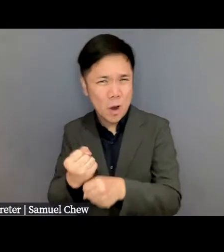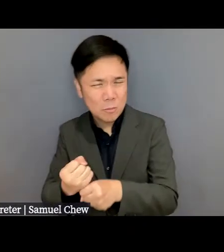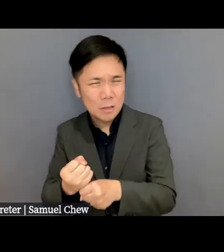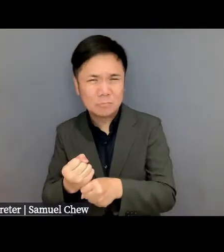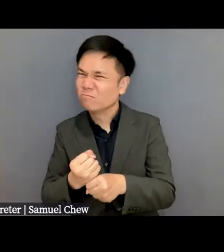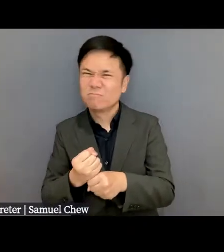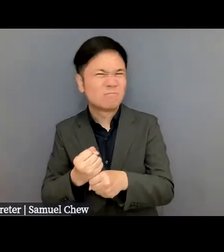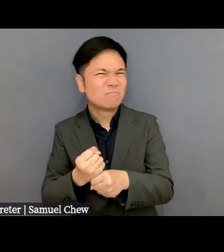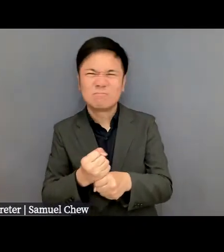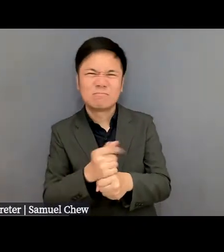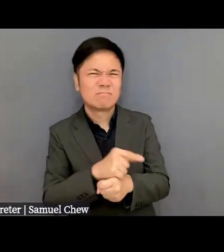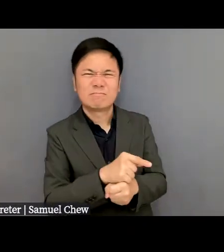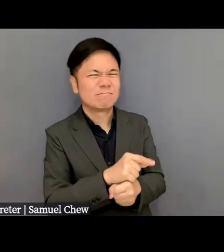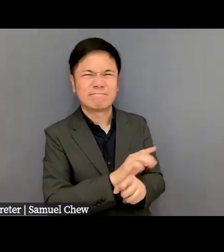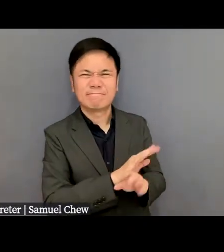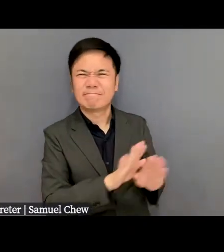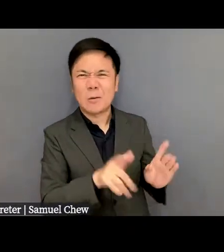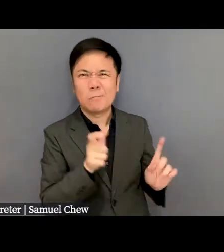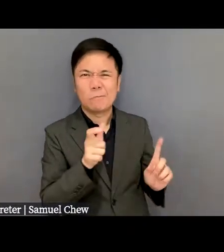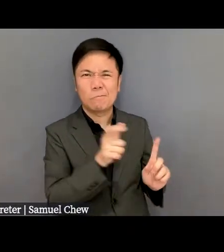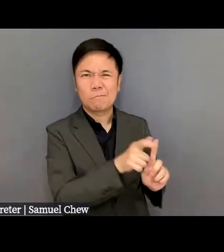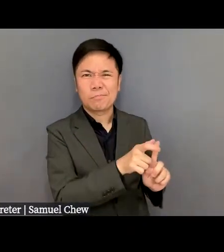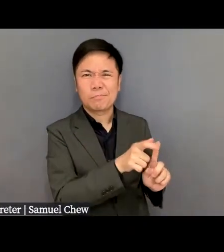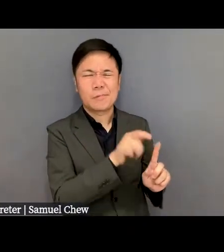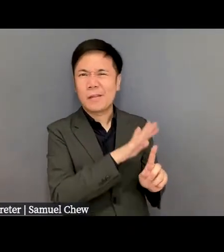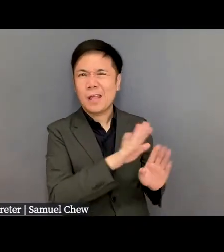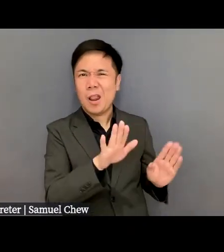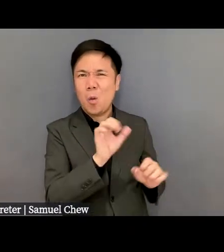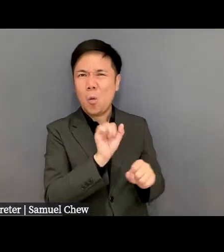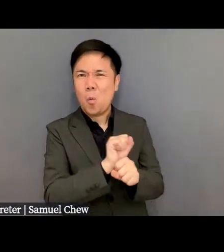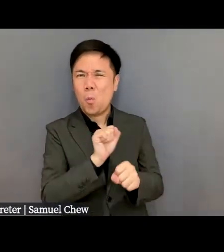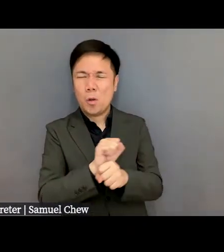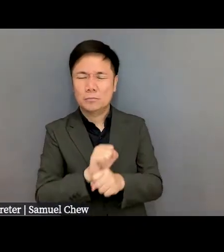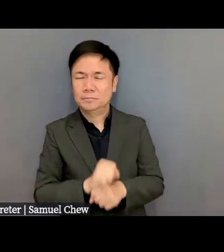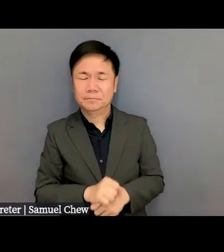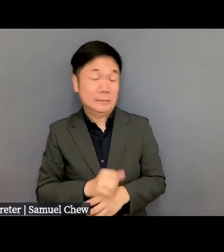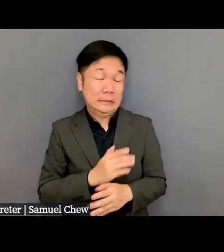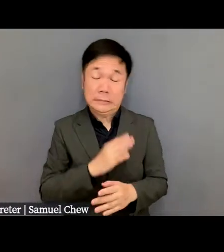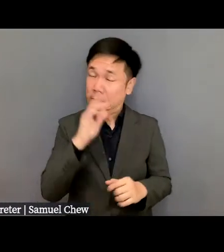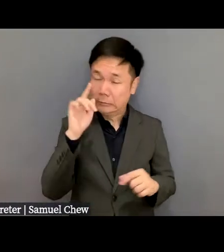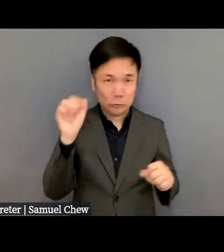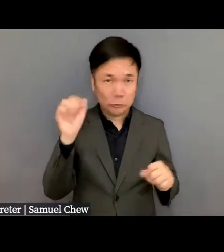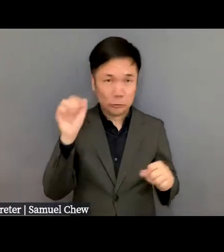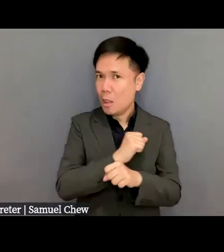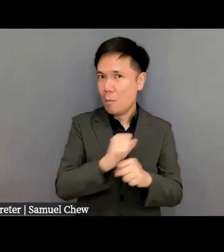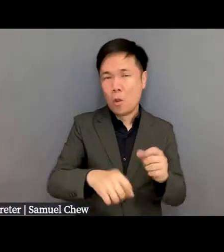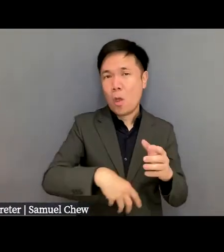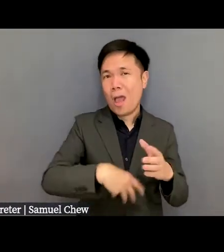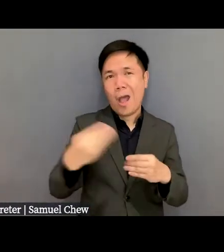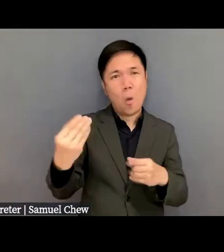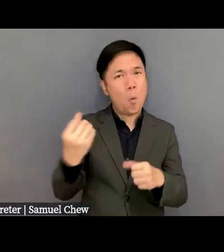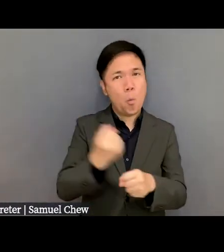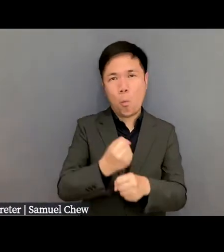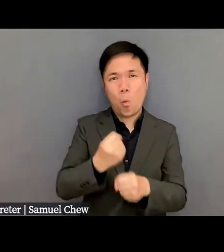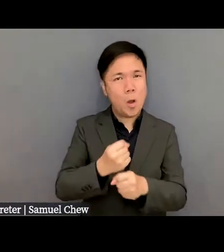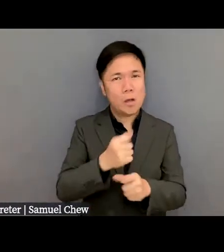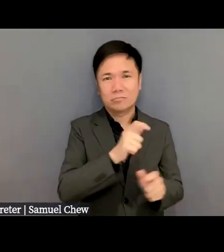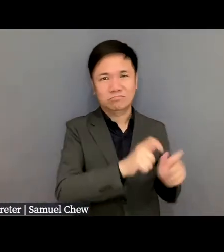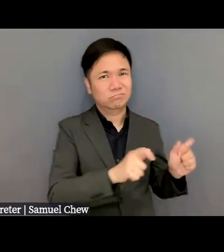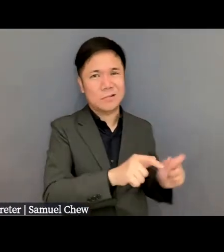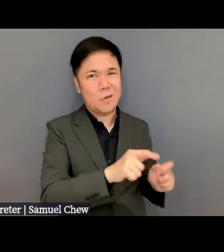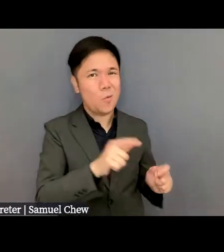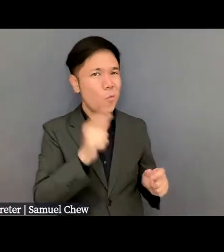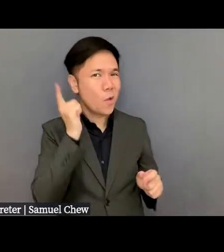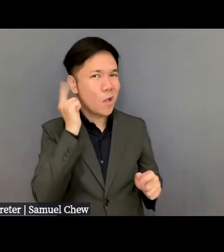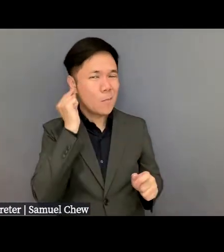the tourism sector, within any sector for that matter. And obviously, as is